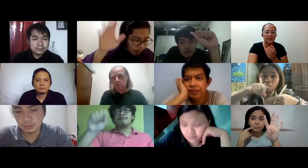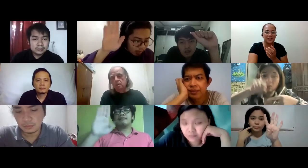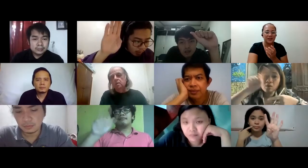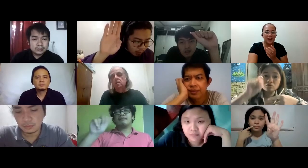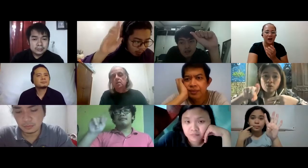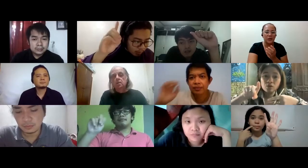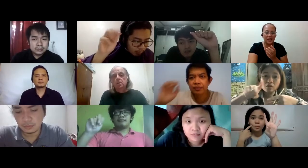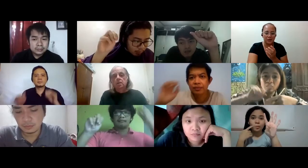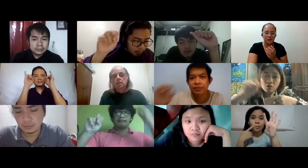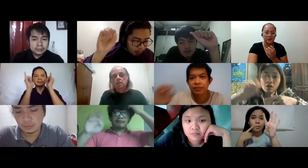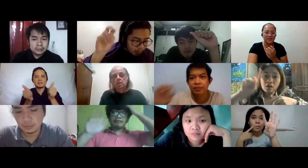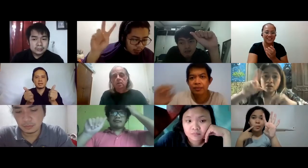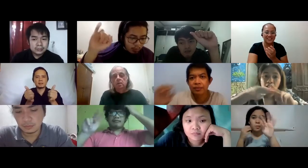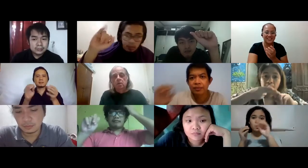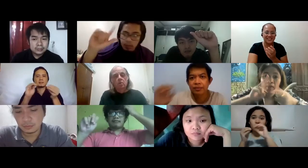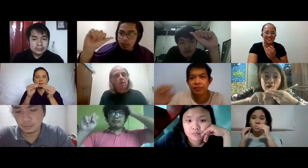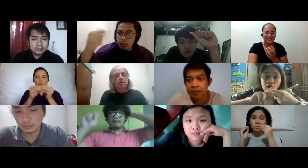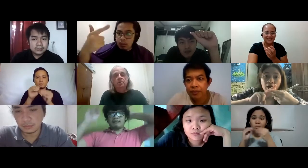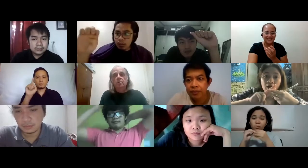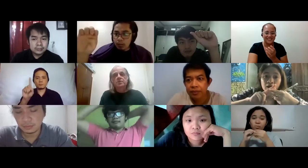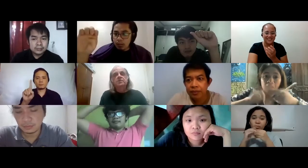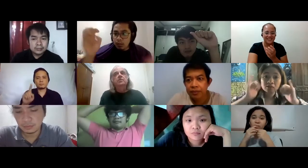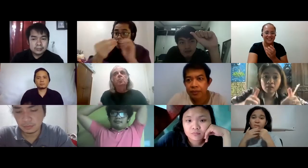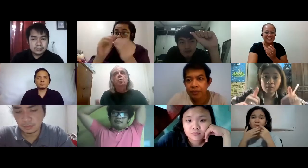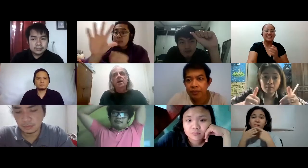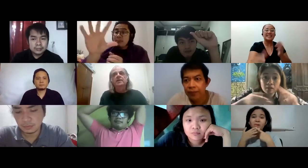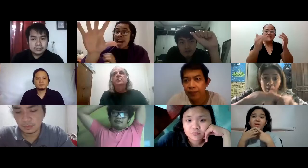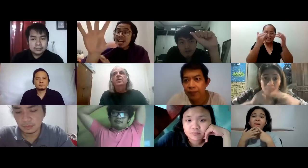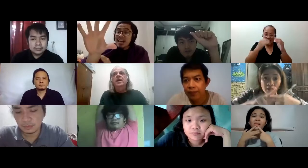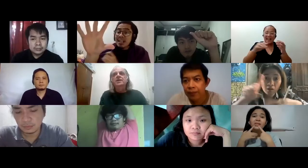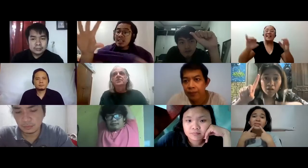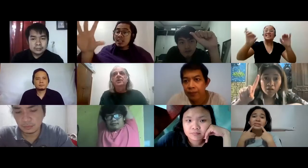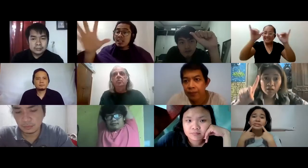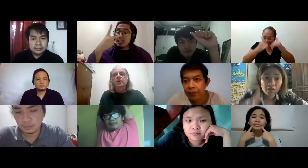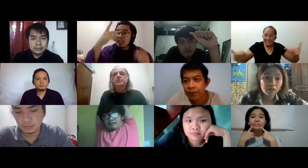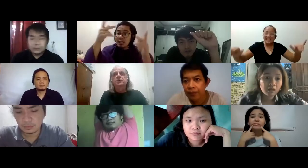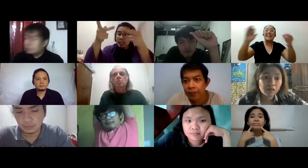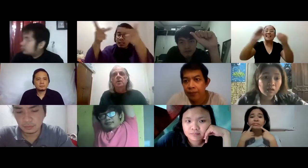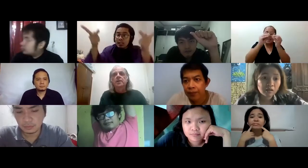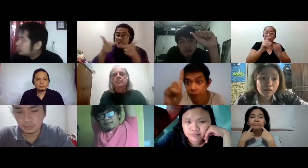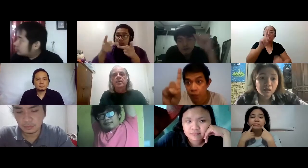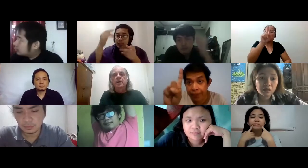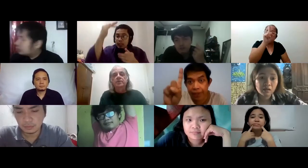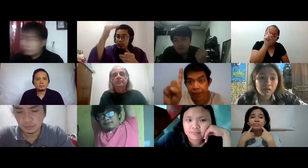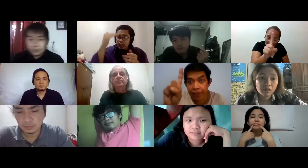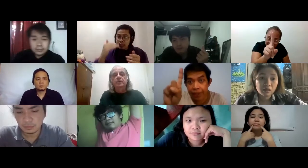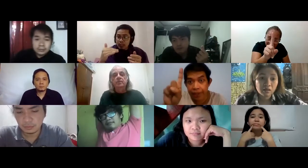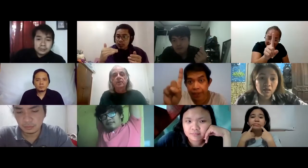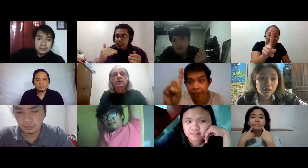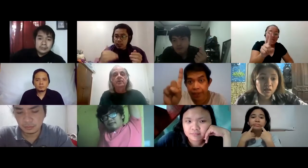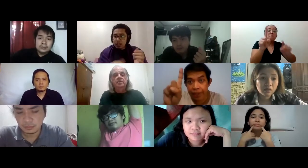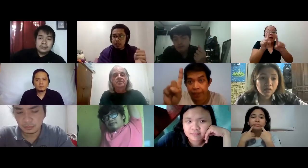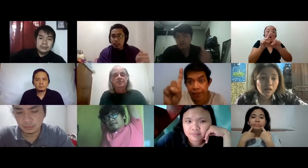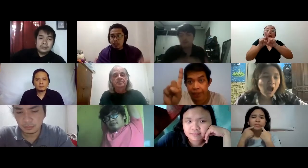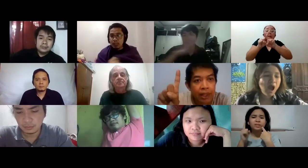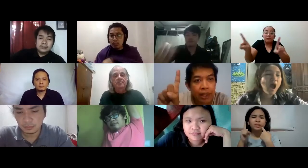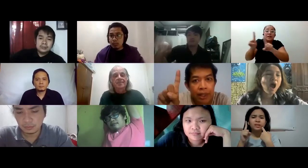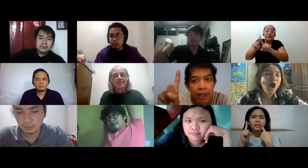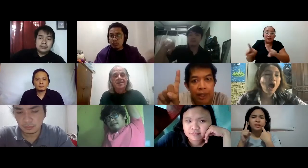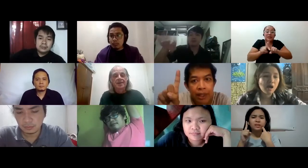number are we now? We're on question one. We're asking question one about different